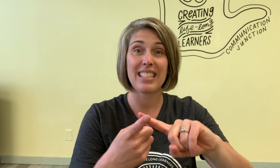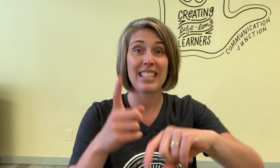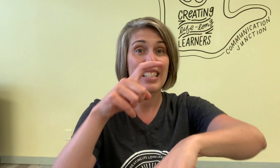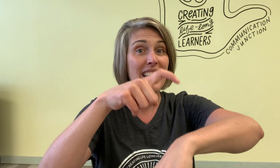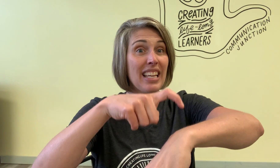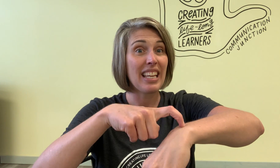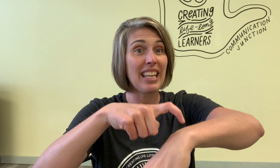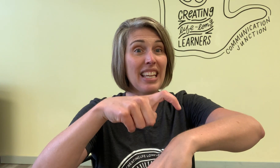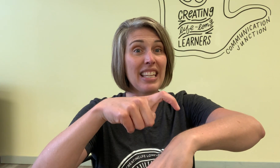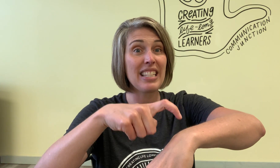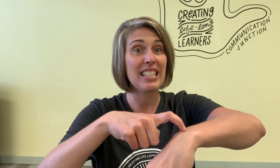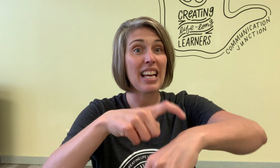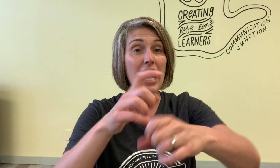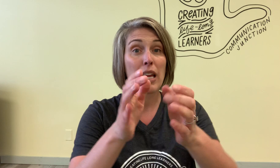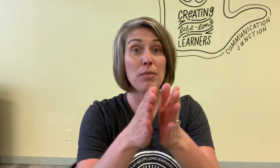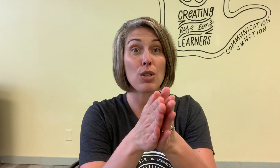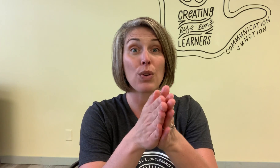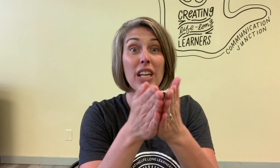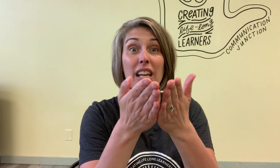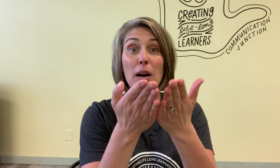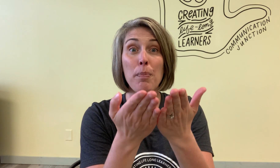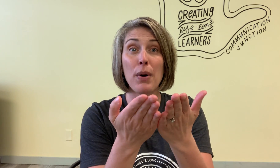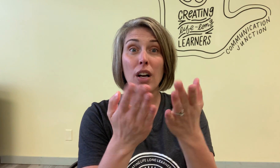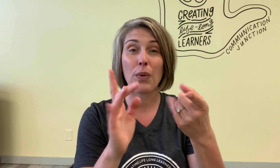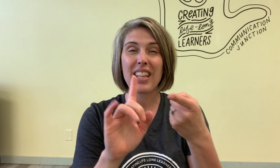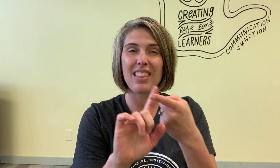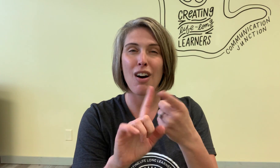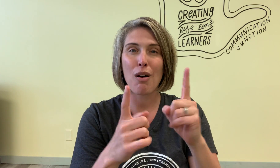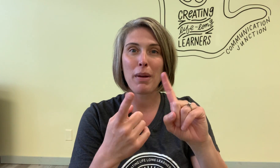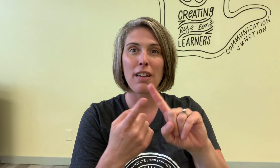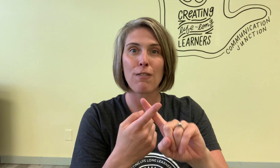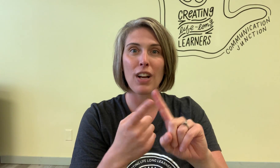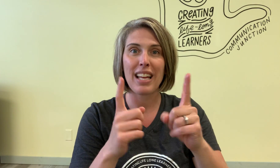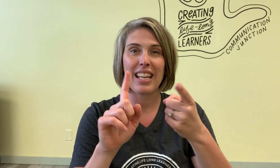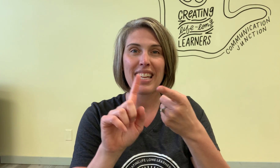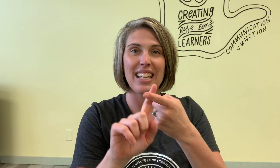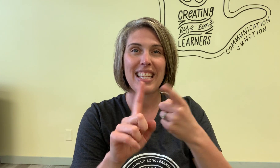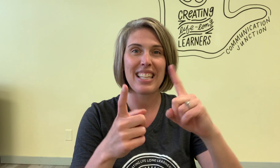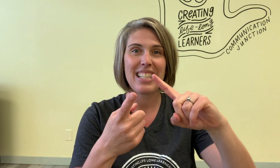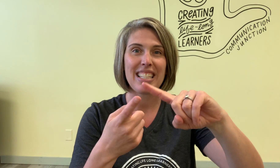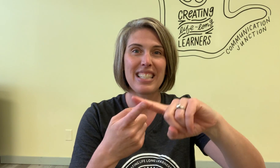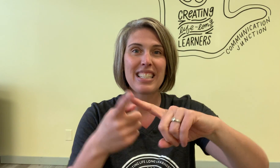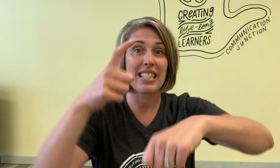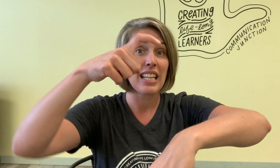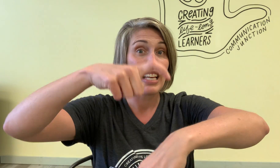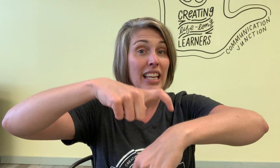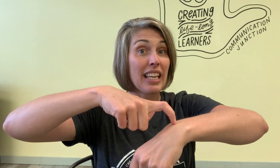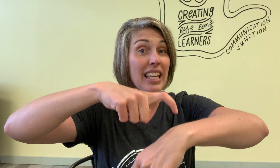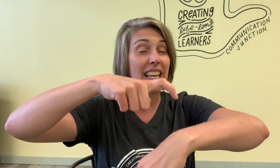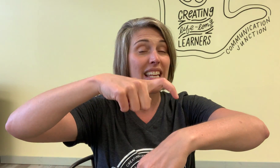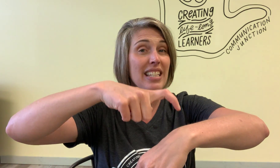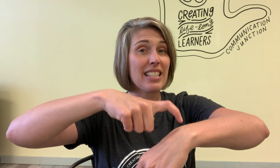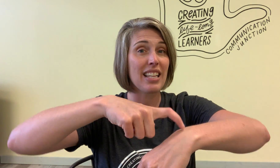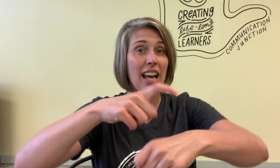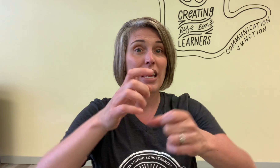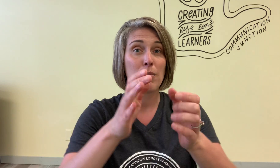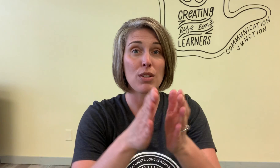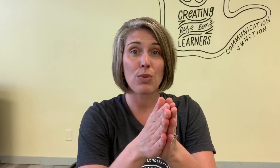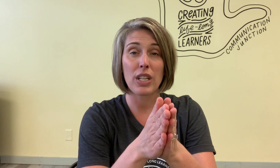friends. It is time to read a book with all my friends. It is time to read